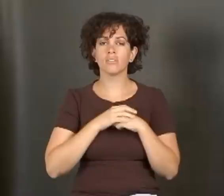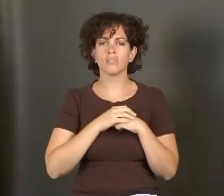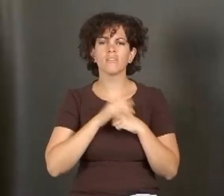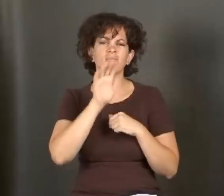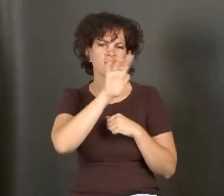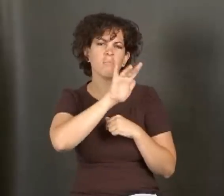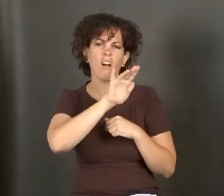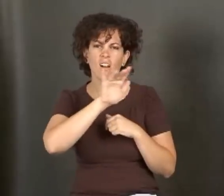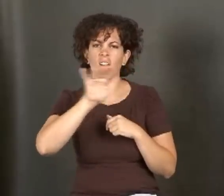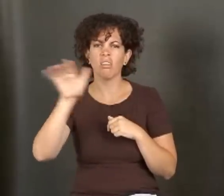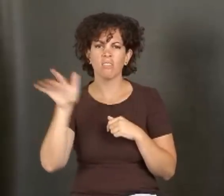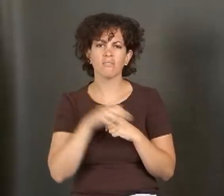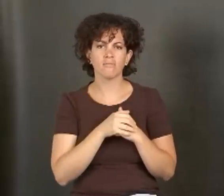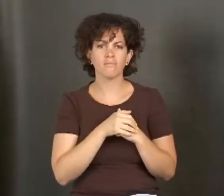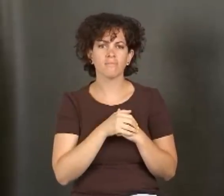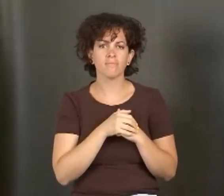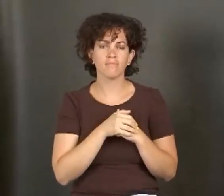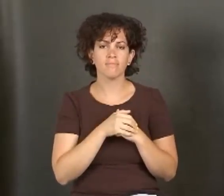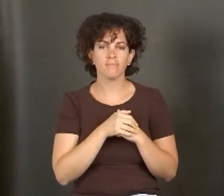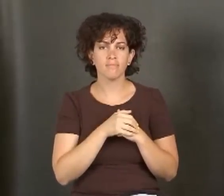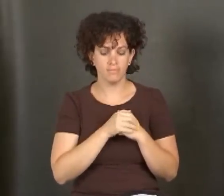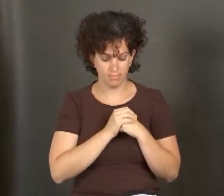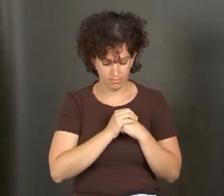If you give your address, you'll typically spell it out.